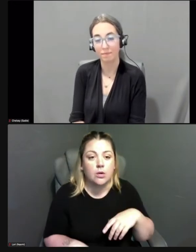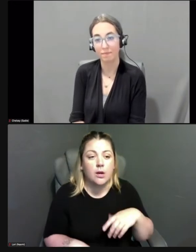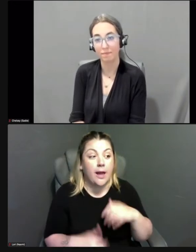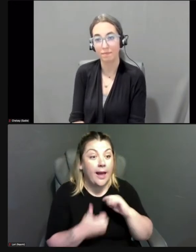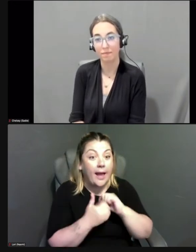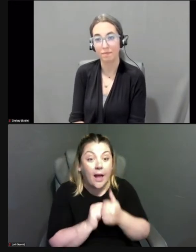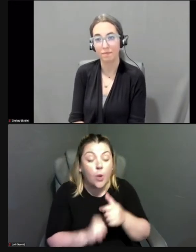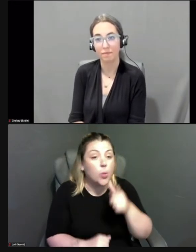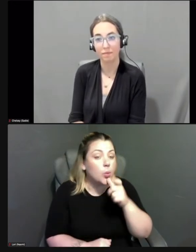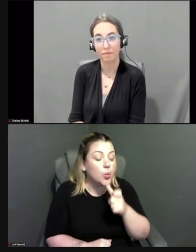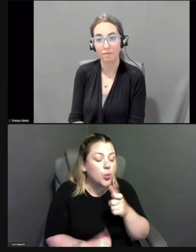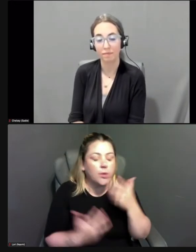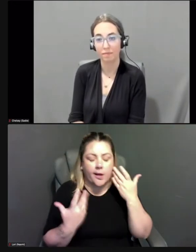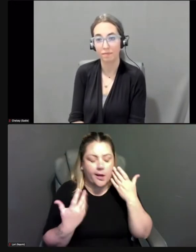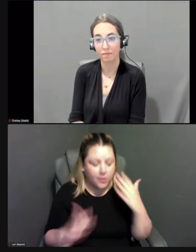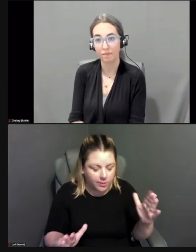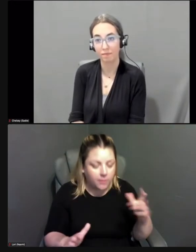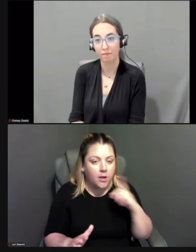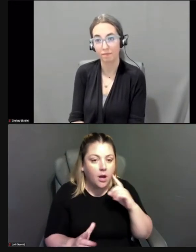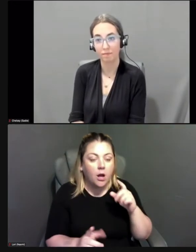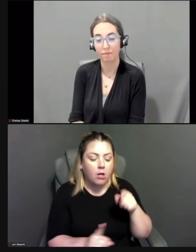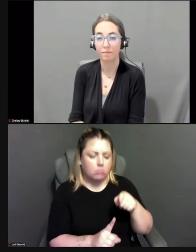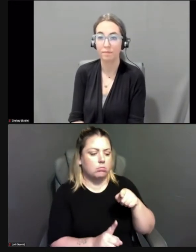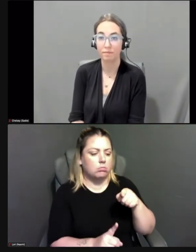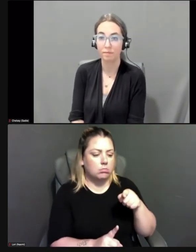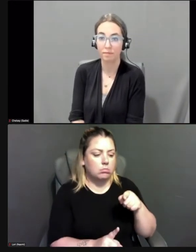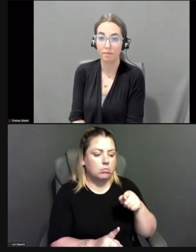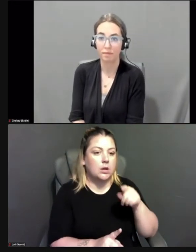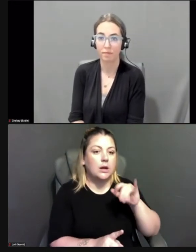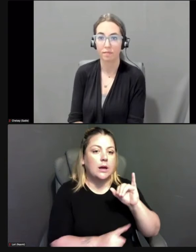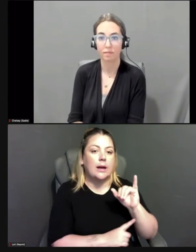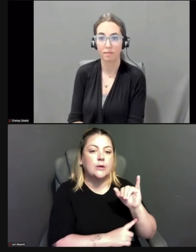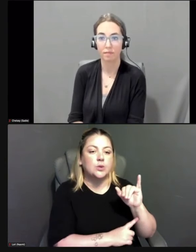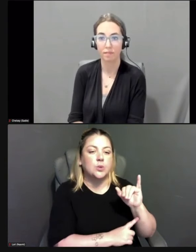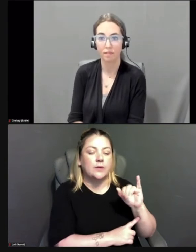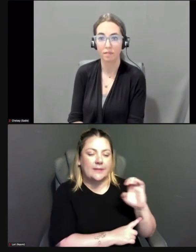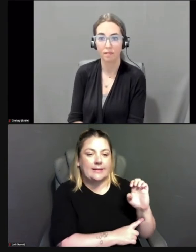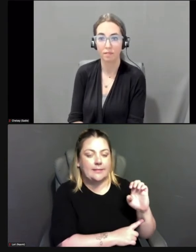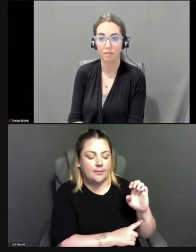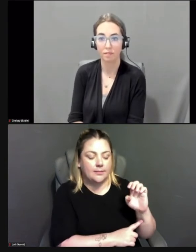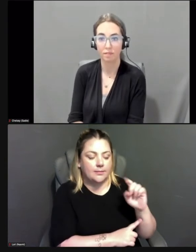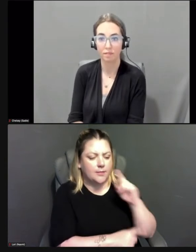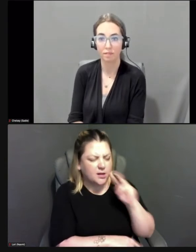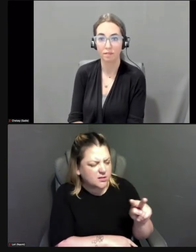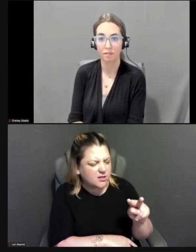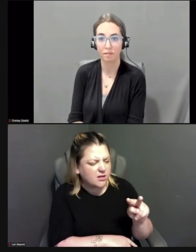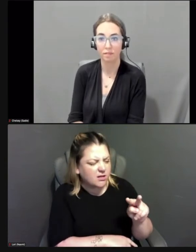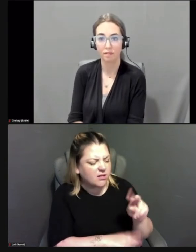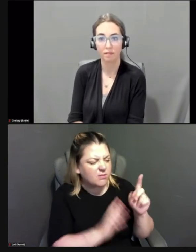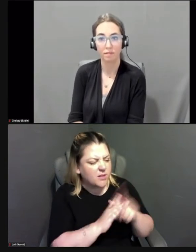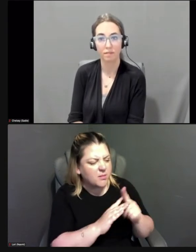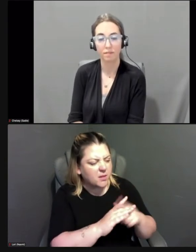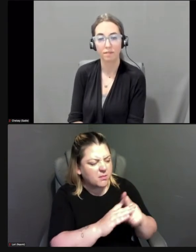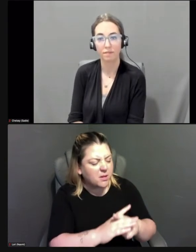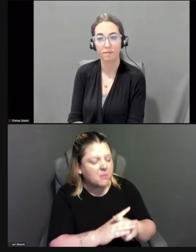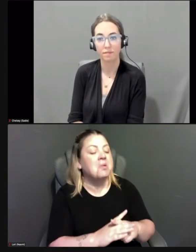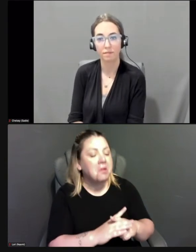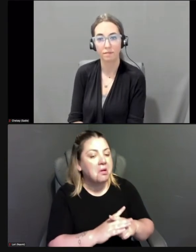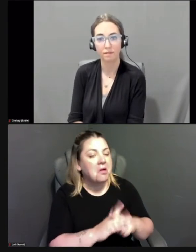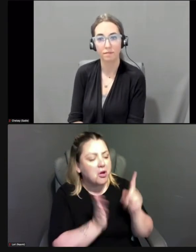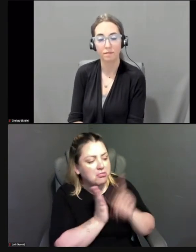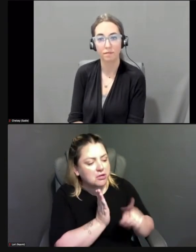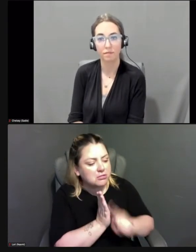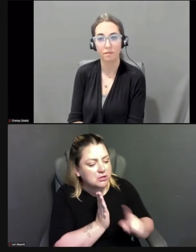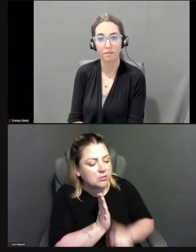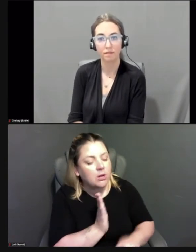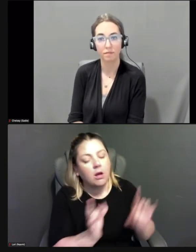it from, but the concept of intuitive eating ended up on my radar. And as I started to look into it, I was like, oh my God, this pulls